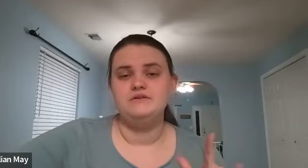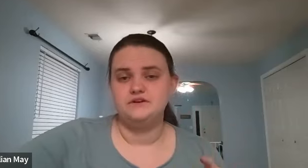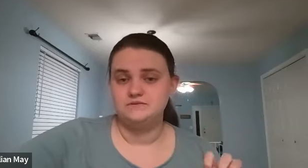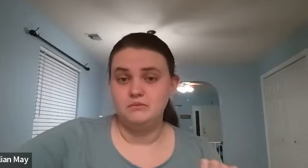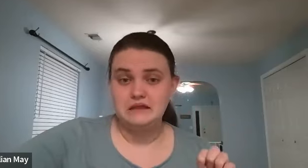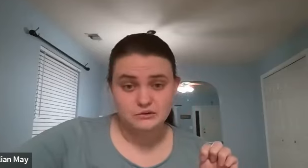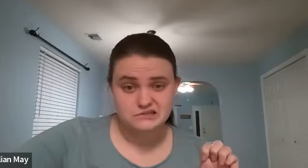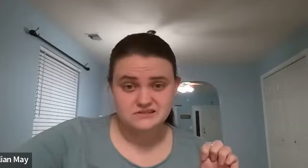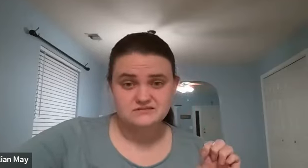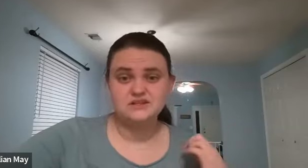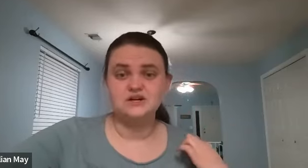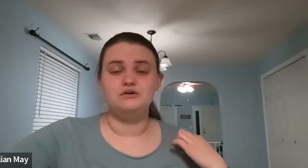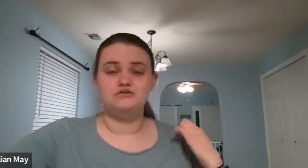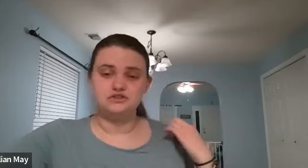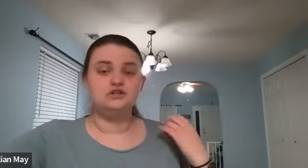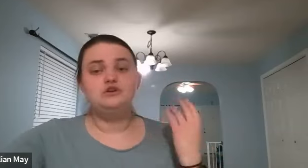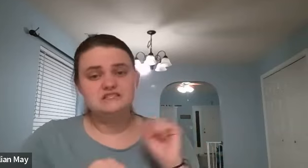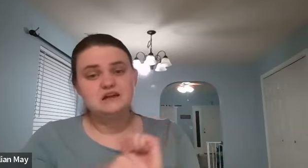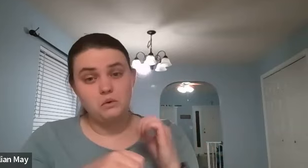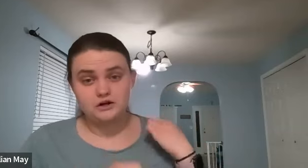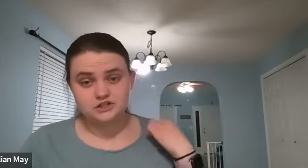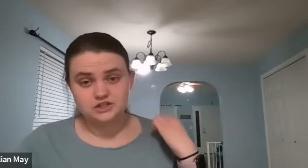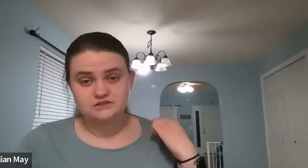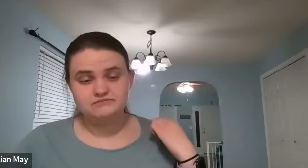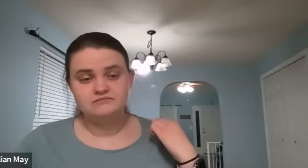finger spell blouse, shirt. You could say work shirt.